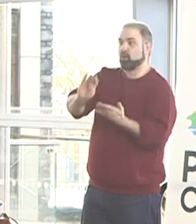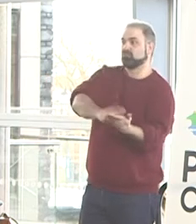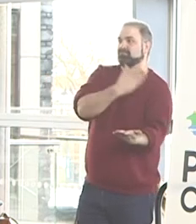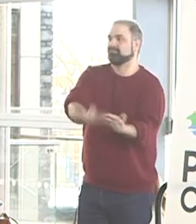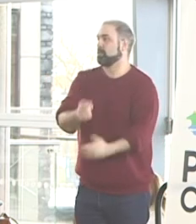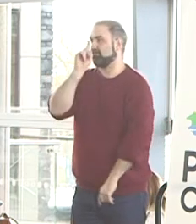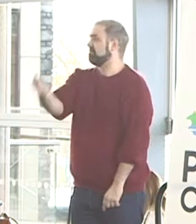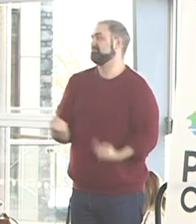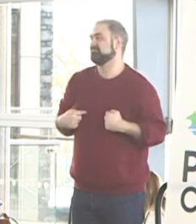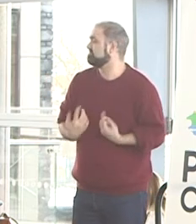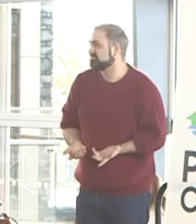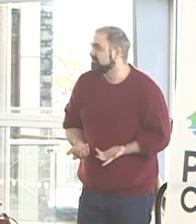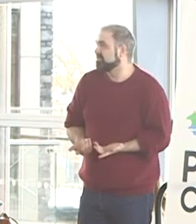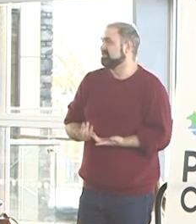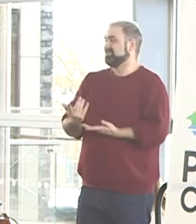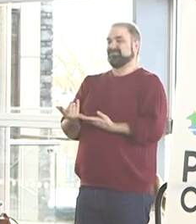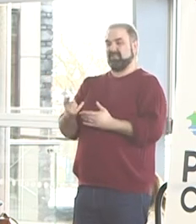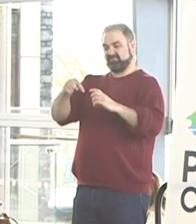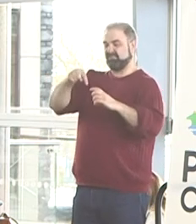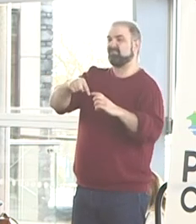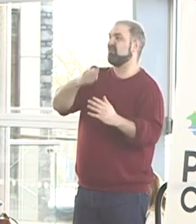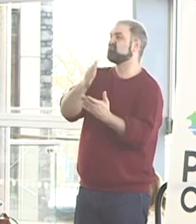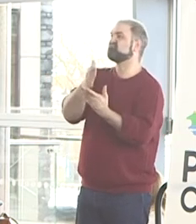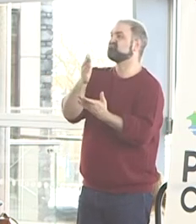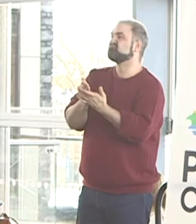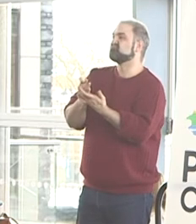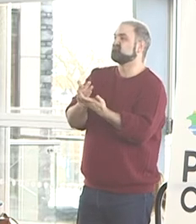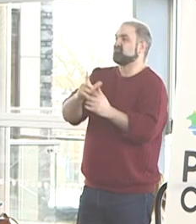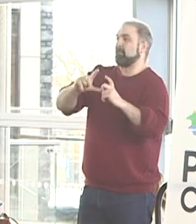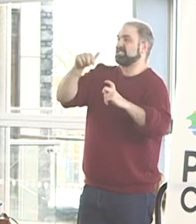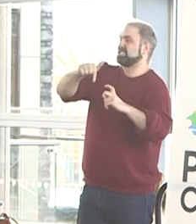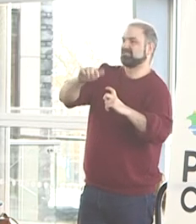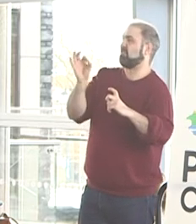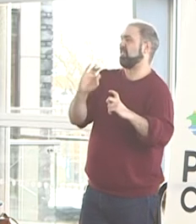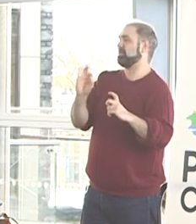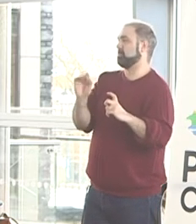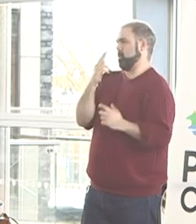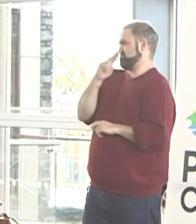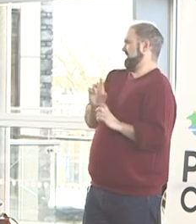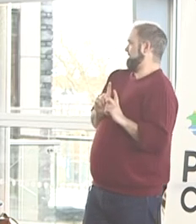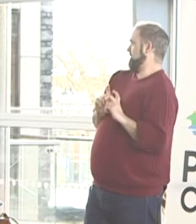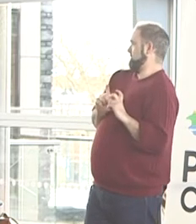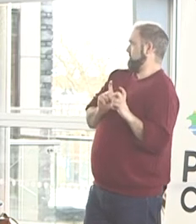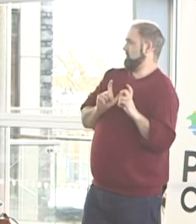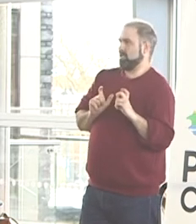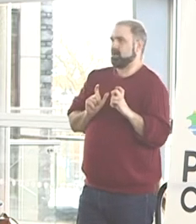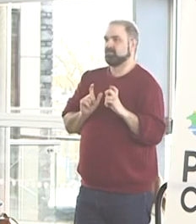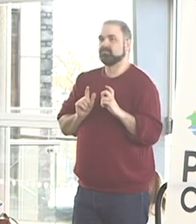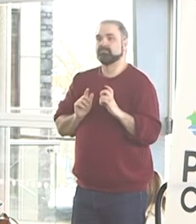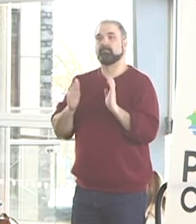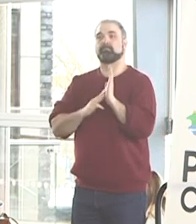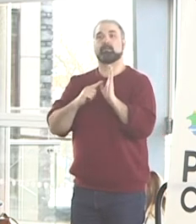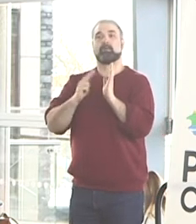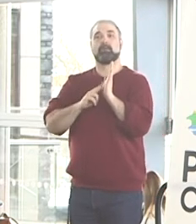film. So there weren't actually any real pictures of people taking pictures of us. But we pretended to. Manor Gardens in